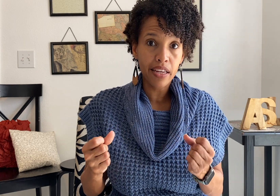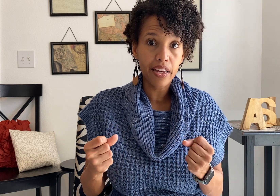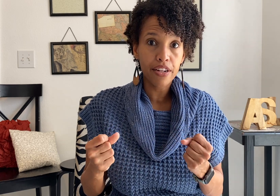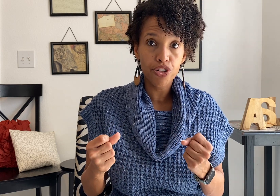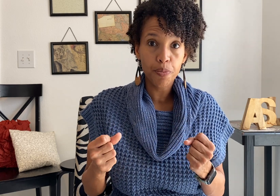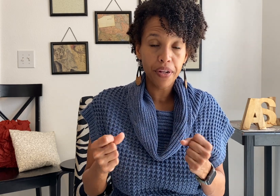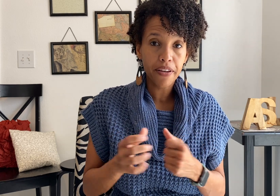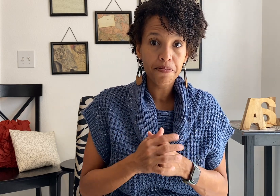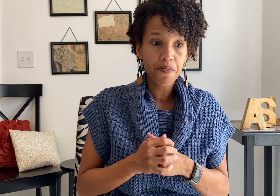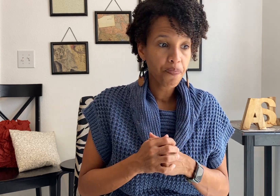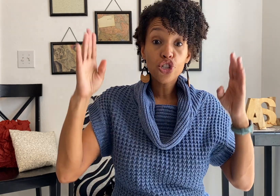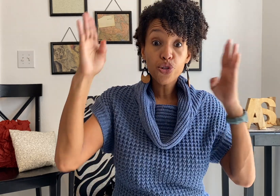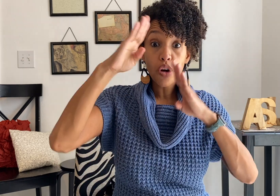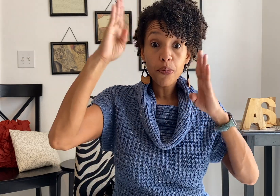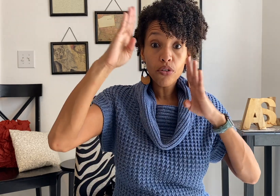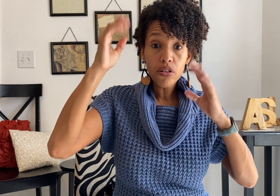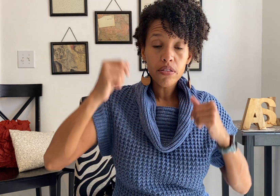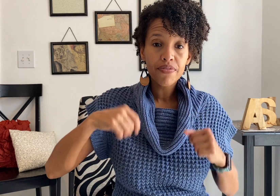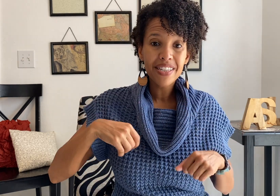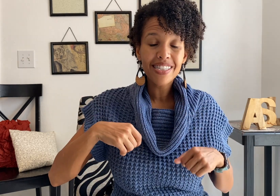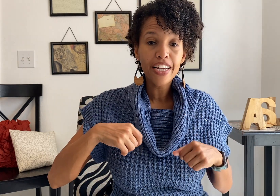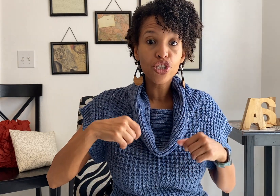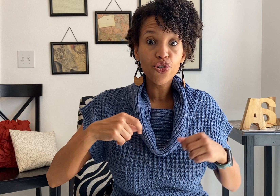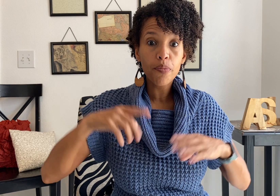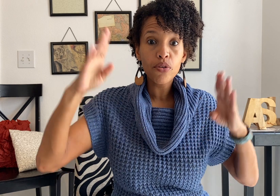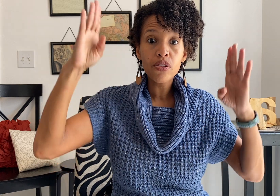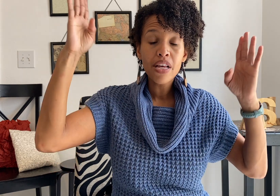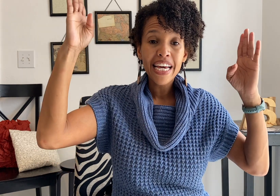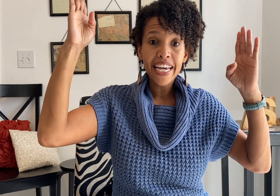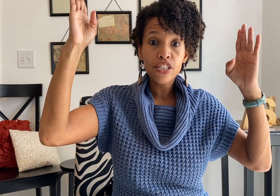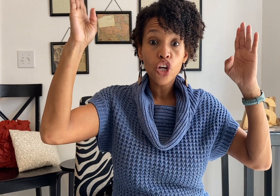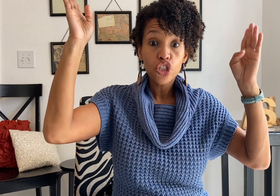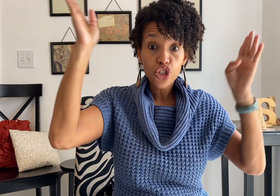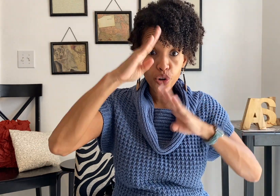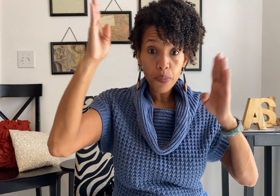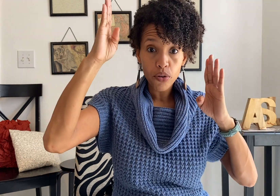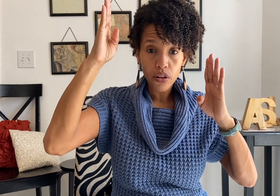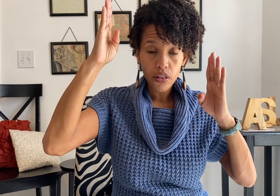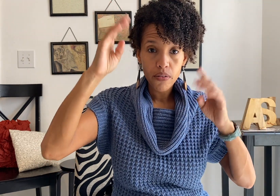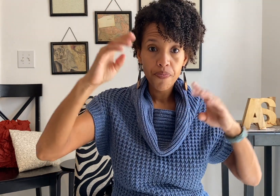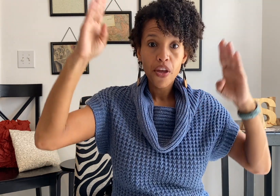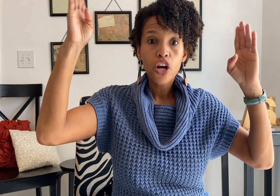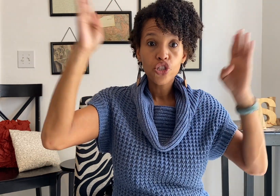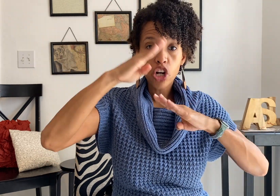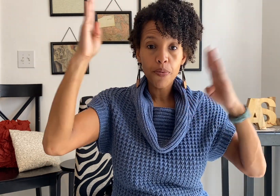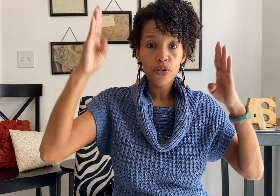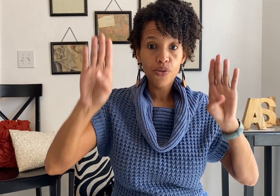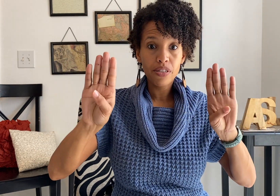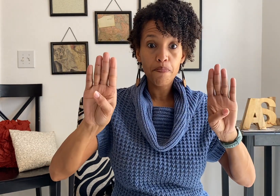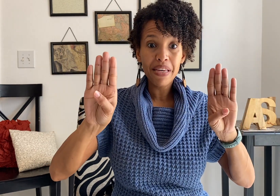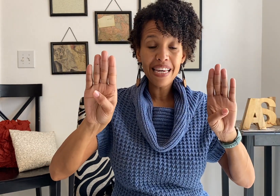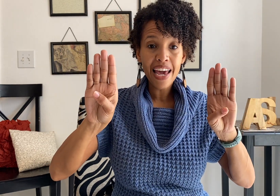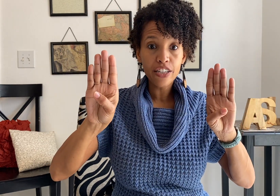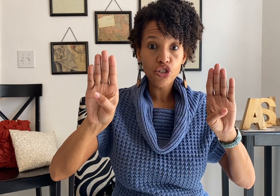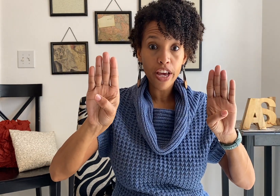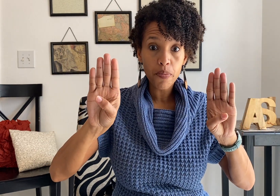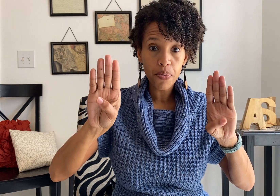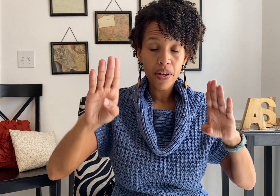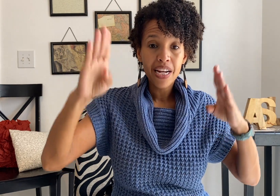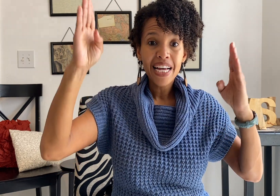and interpreting. Trouble, the sign trouble is trouble. Trouble, so it's a B hand shape, and